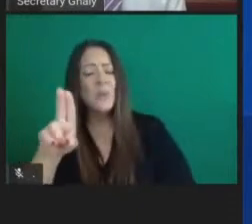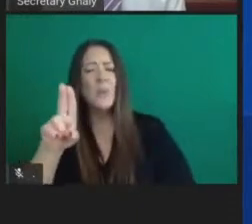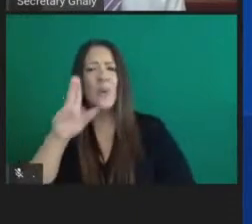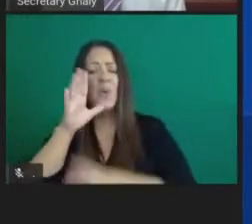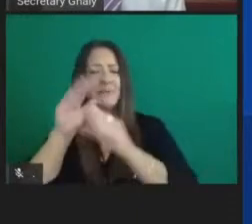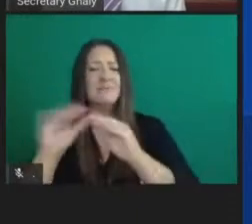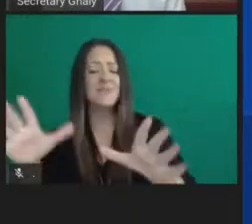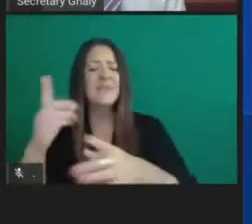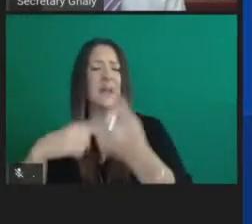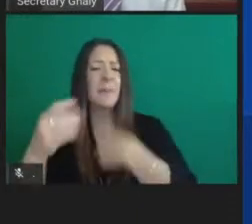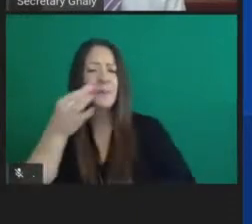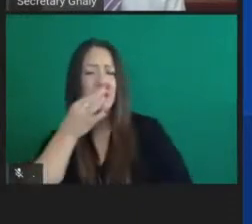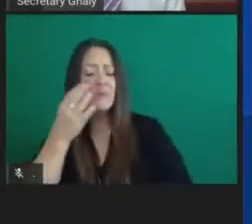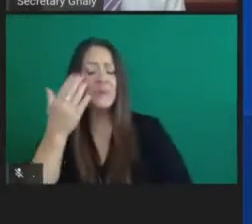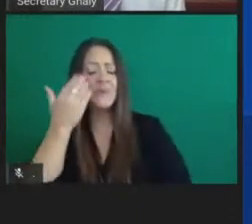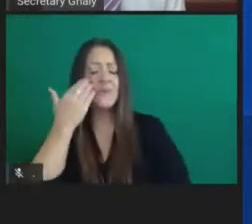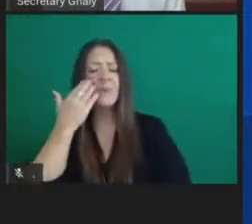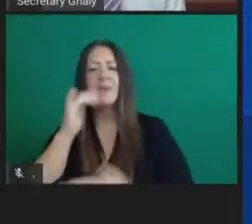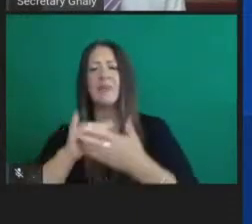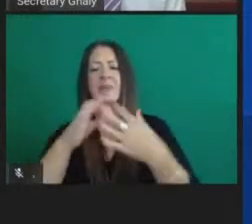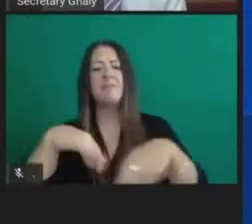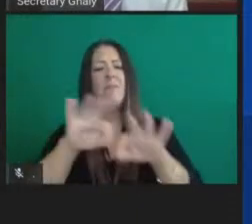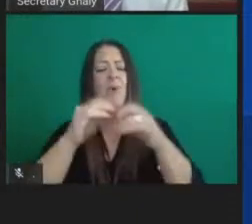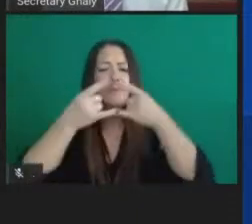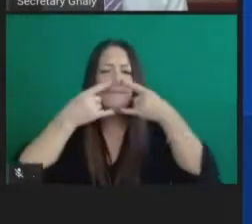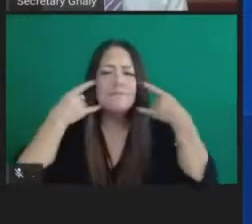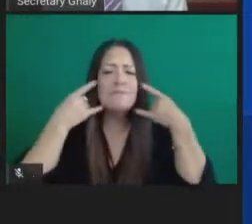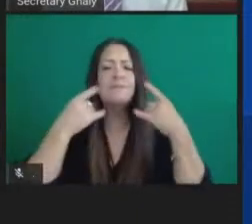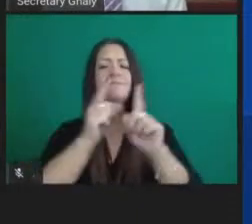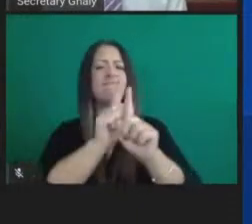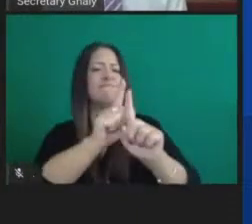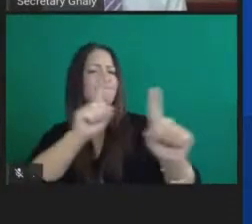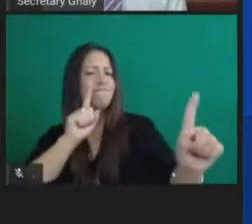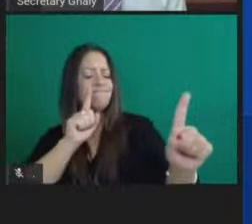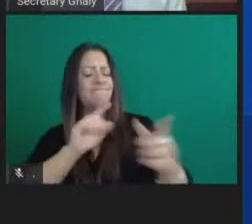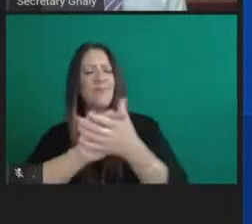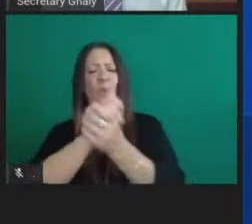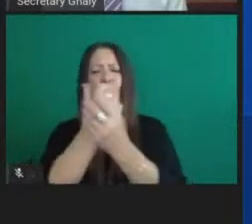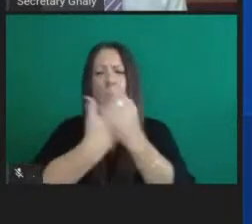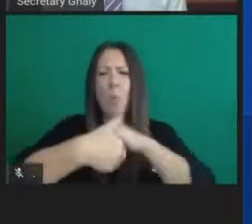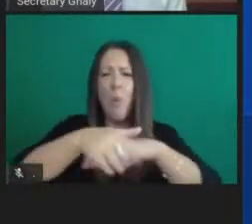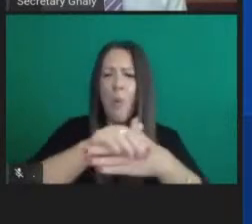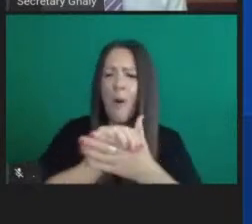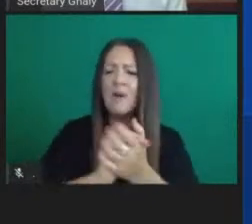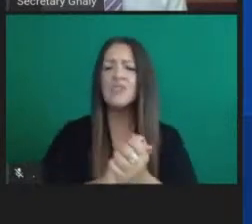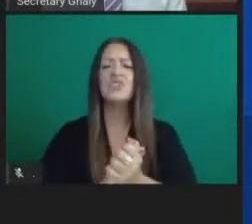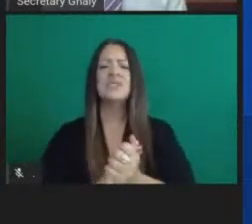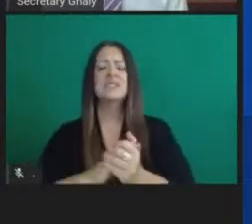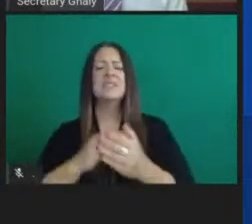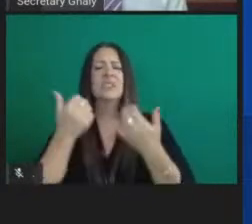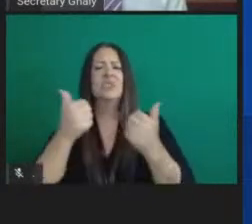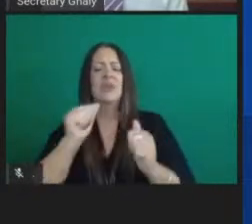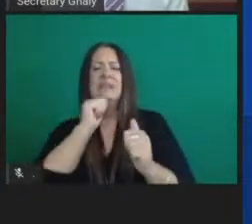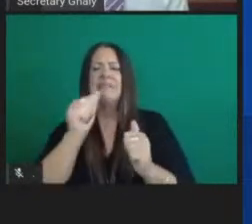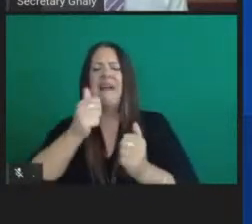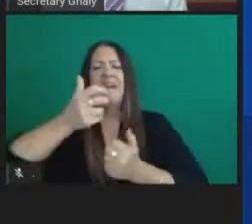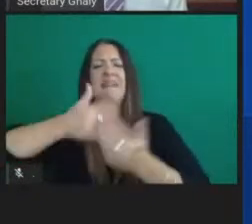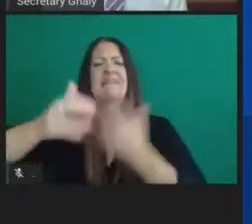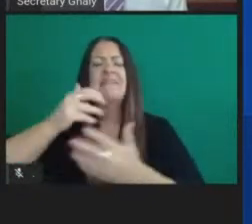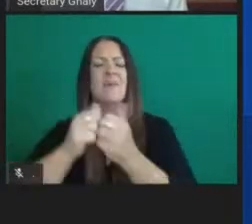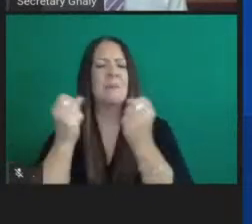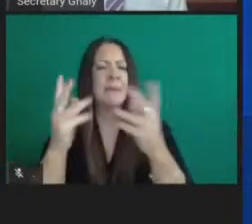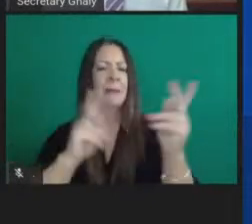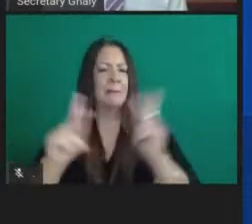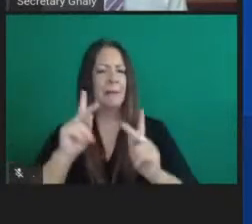maintaining that 6 feet of distance as much as you can, washing your hands, minimizing mixing and following